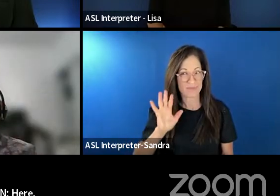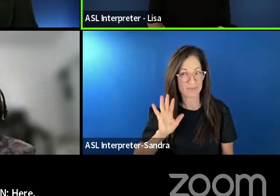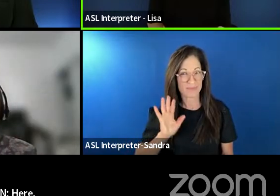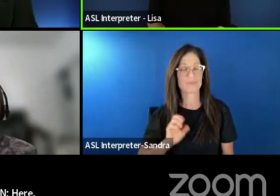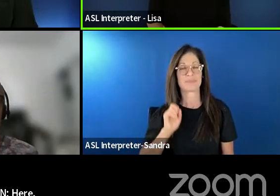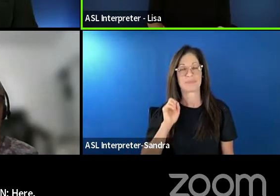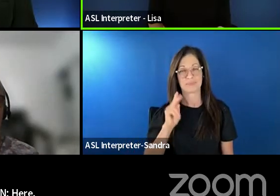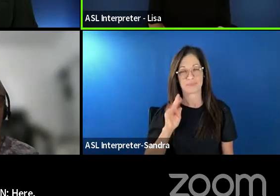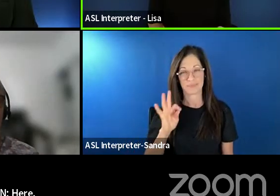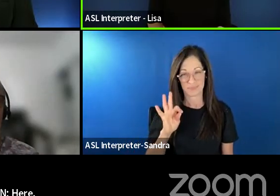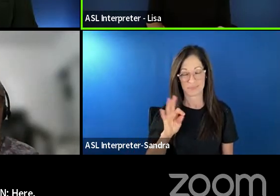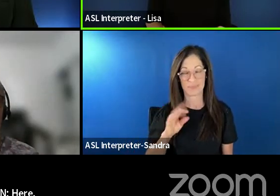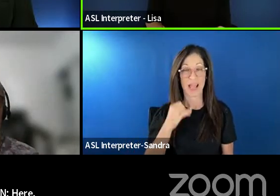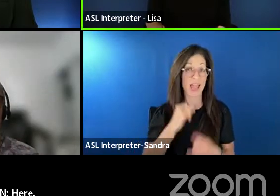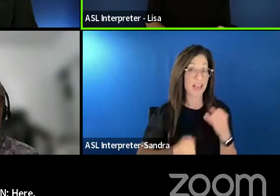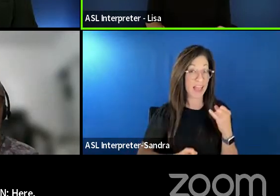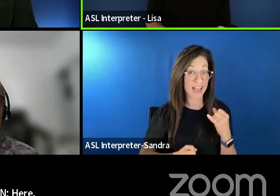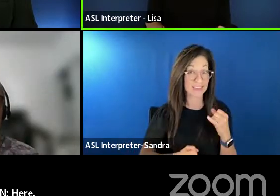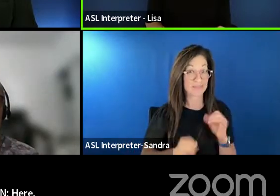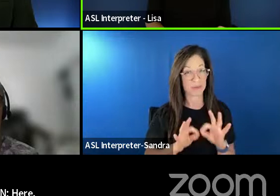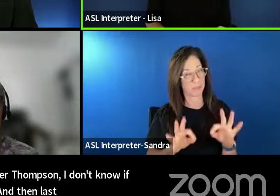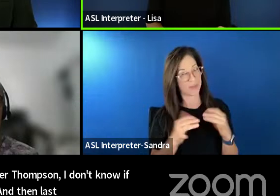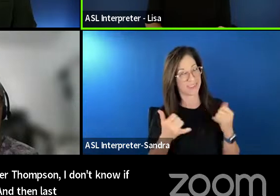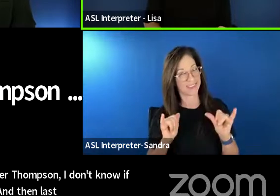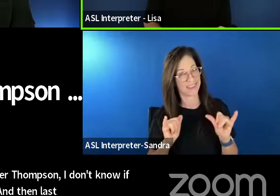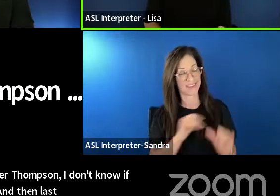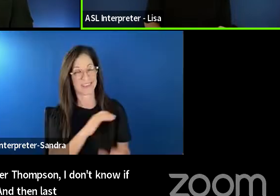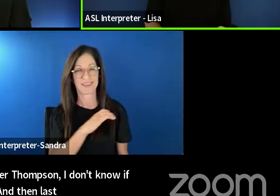okay. Here. And then last but not least, Commissioner Cinco.